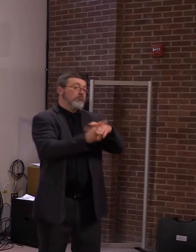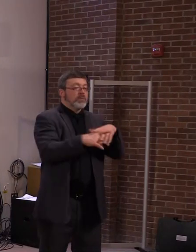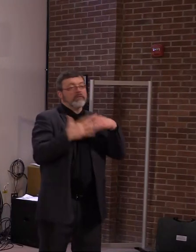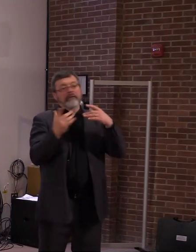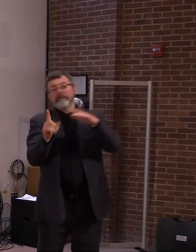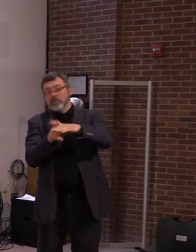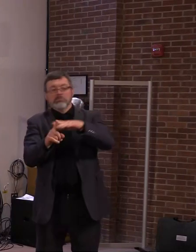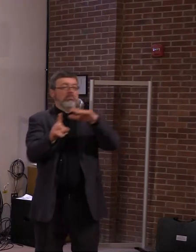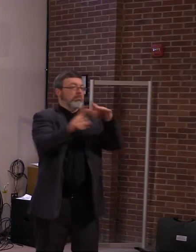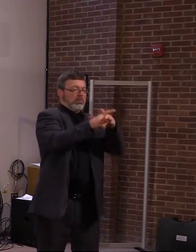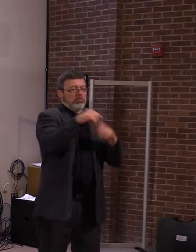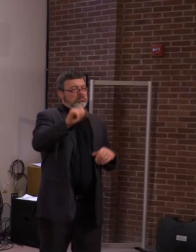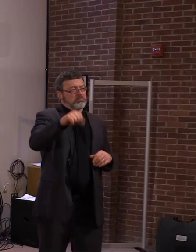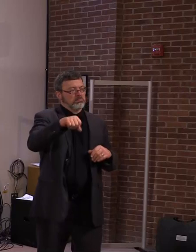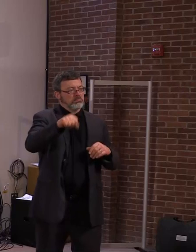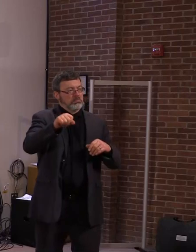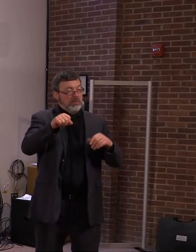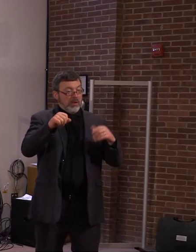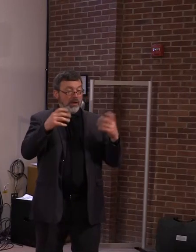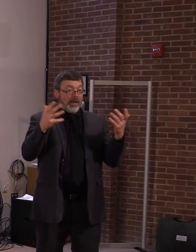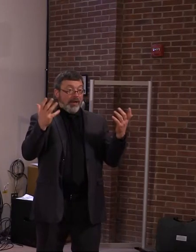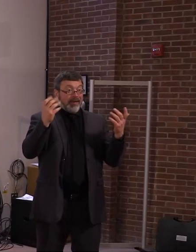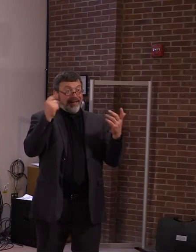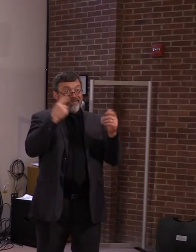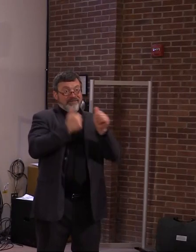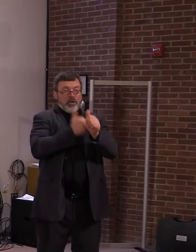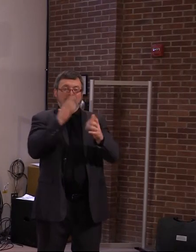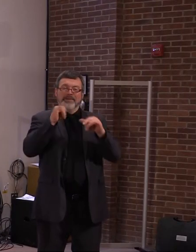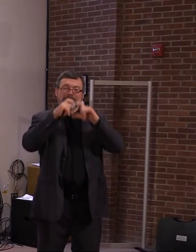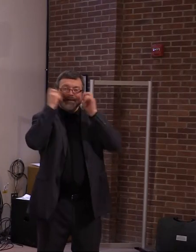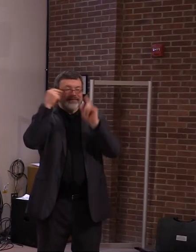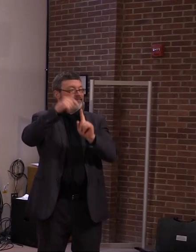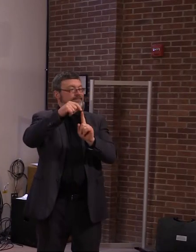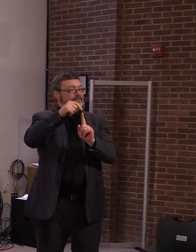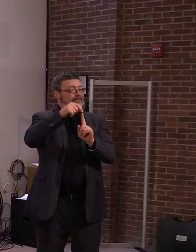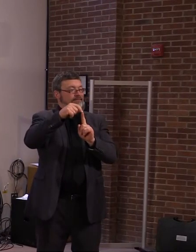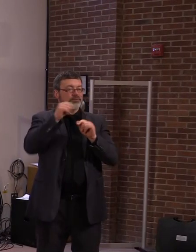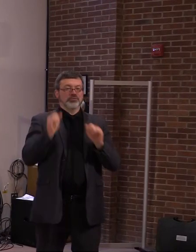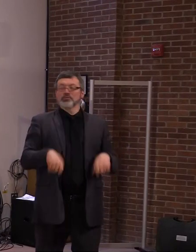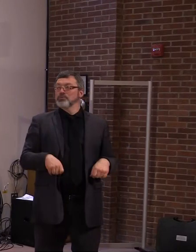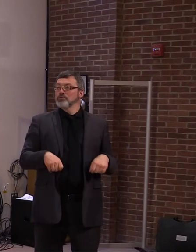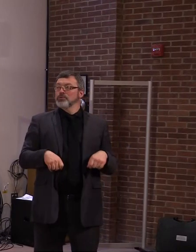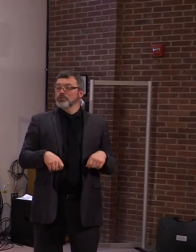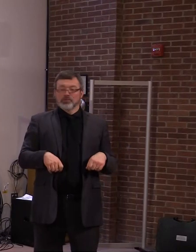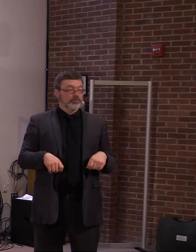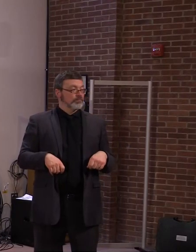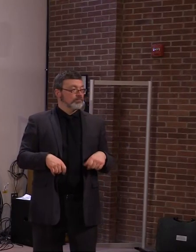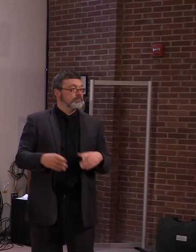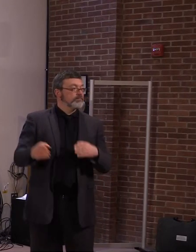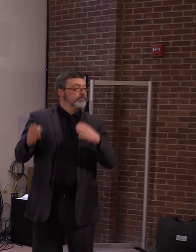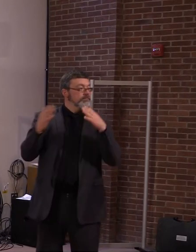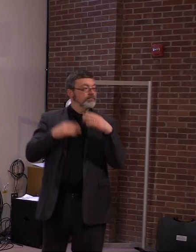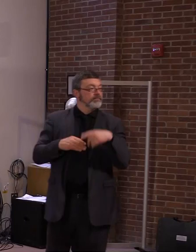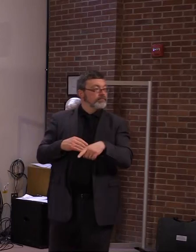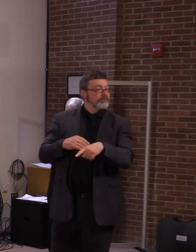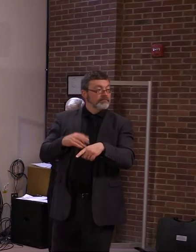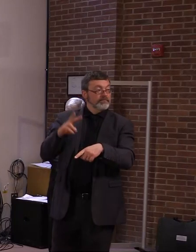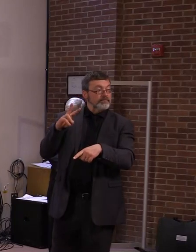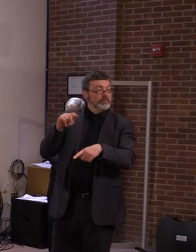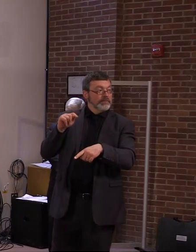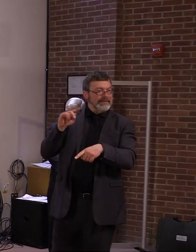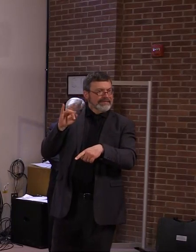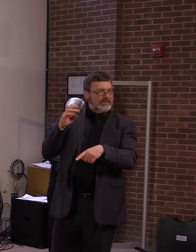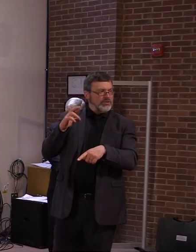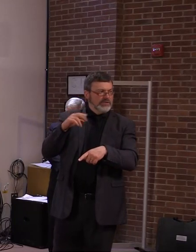What about high-risk Vermonters? Would you tell them, to be more cautious about indoor dining? Or is it, again,